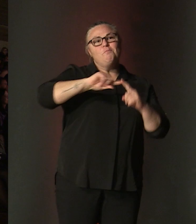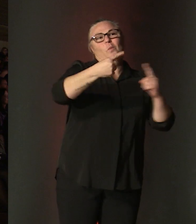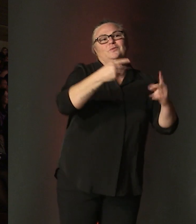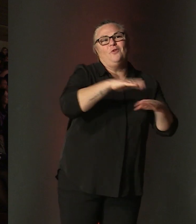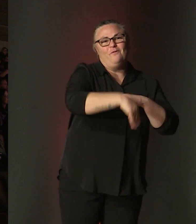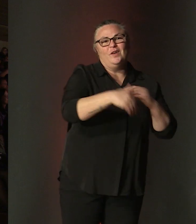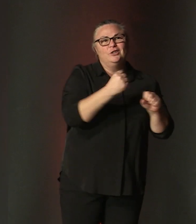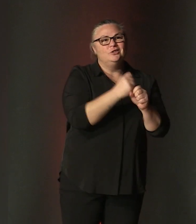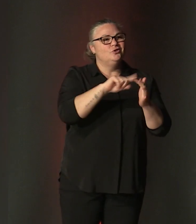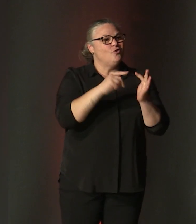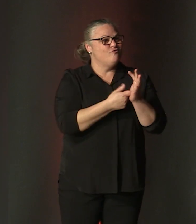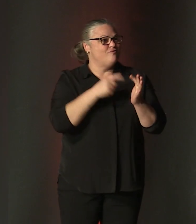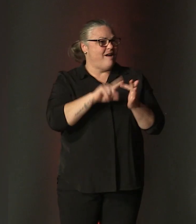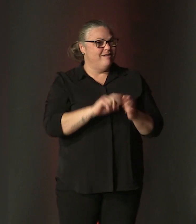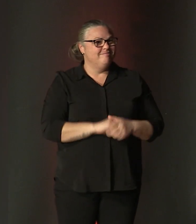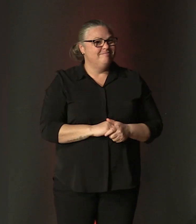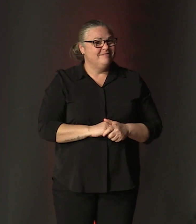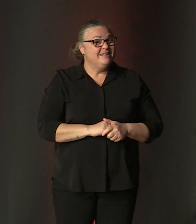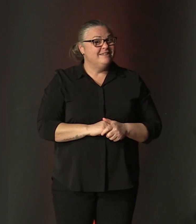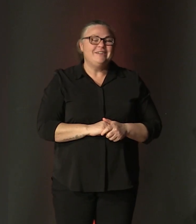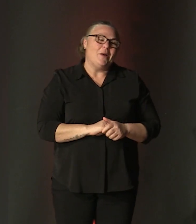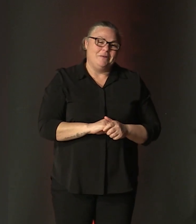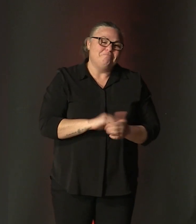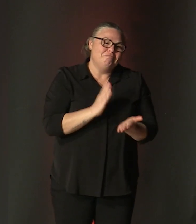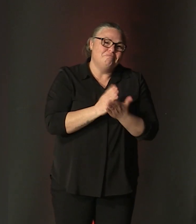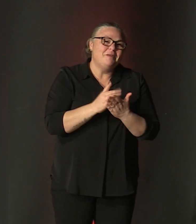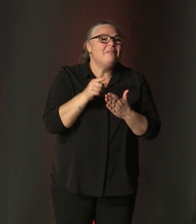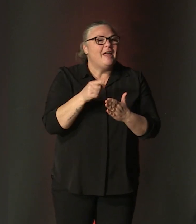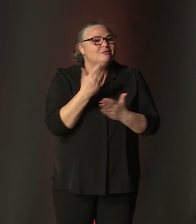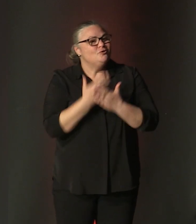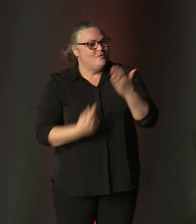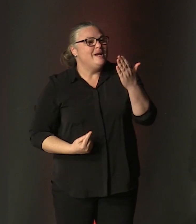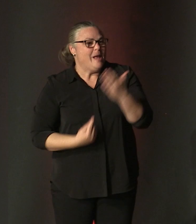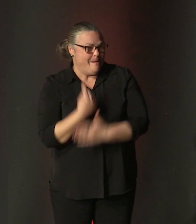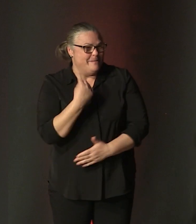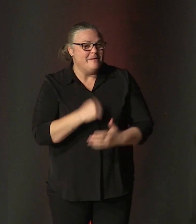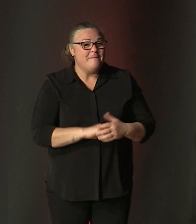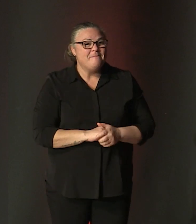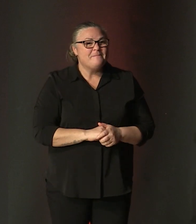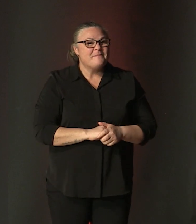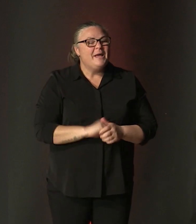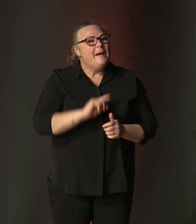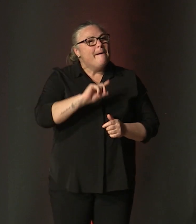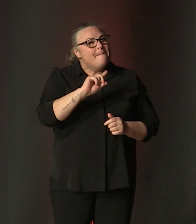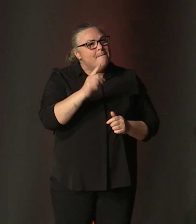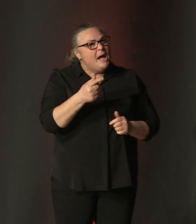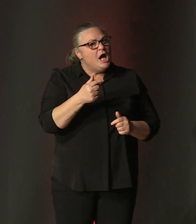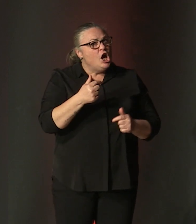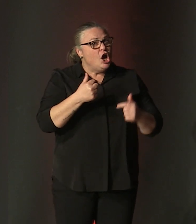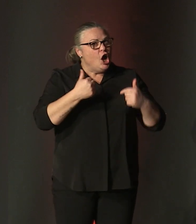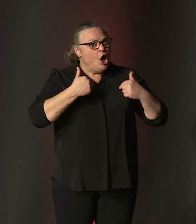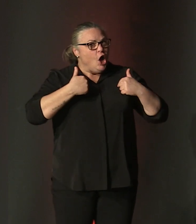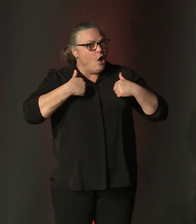Or that in fact it did happen, but instead of acknowledging that I wasn't even on the